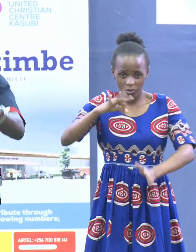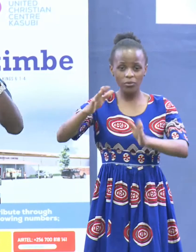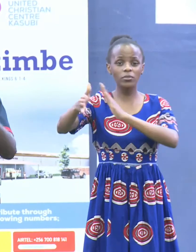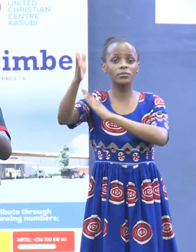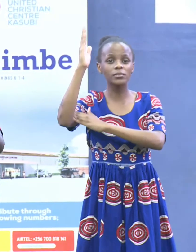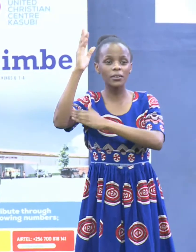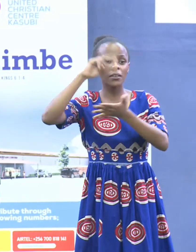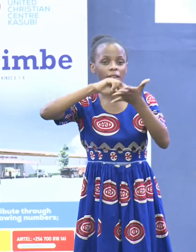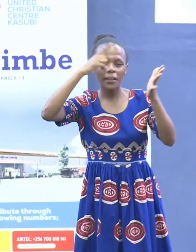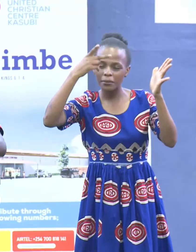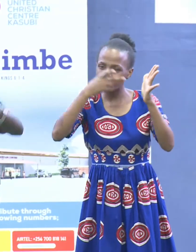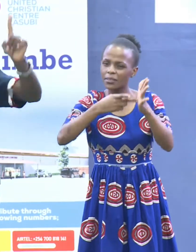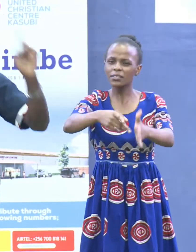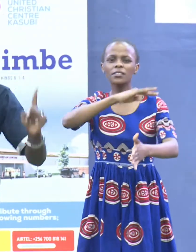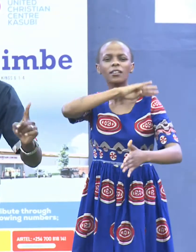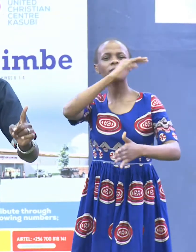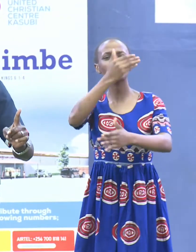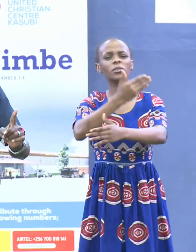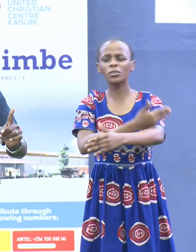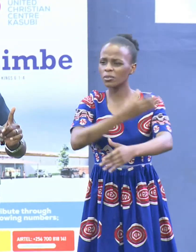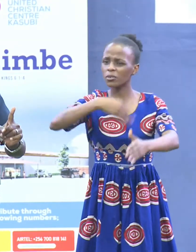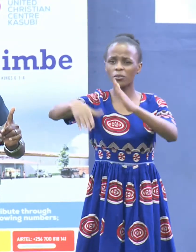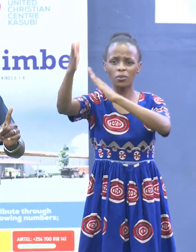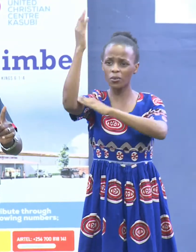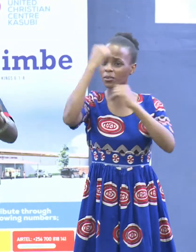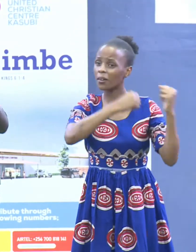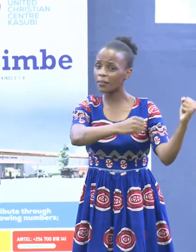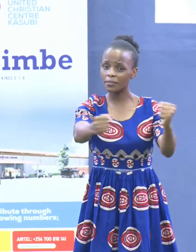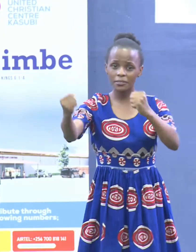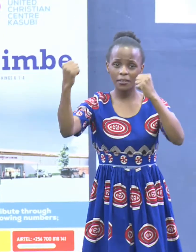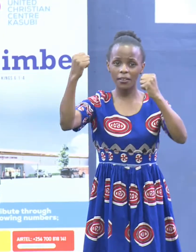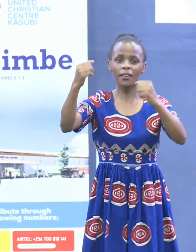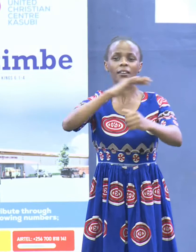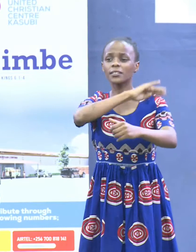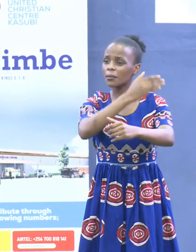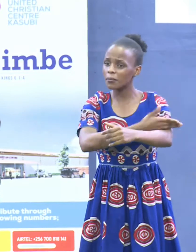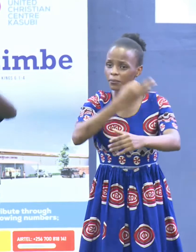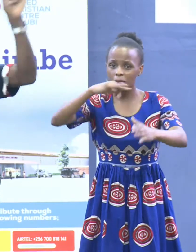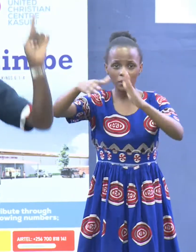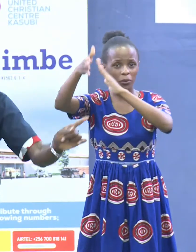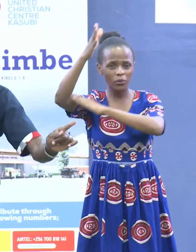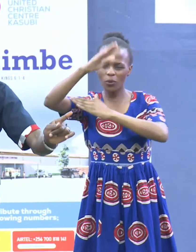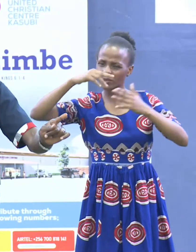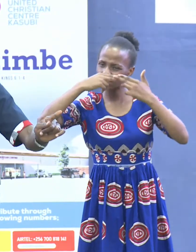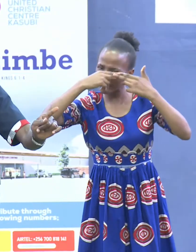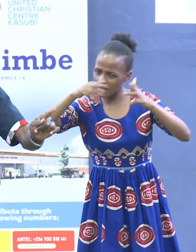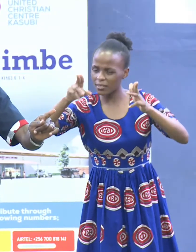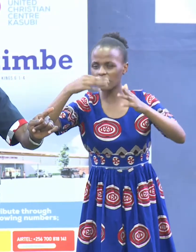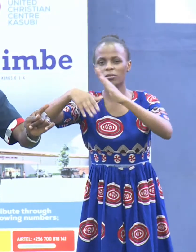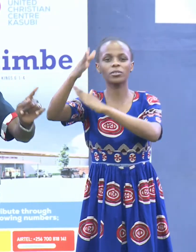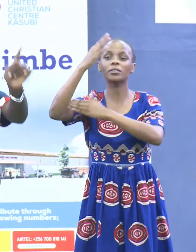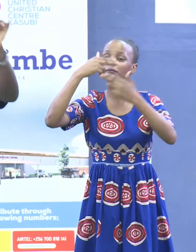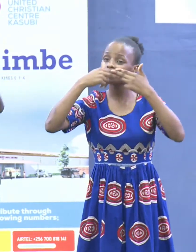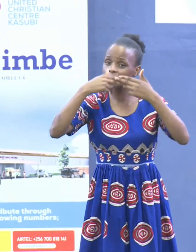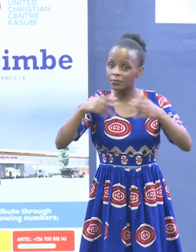of God. Ategeeza buyinza bwa Katonda. Means the mightiness of God. Ategeeza maanyi ga Katonda mwe gasokera. Means the beginning of the strength